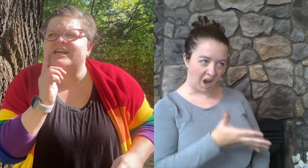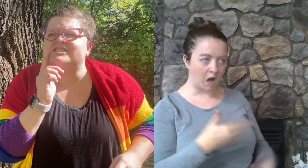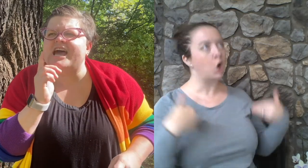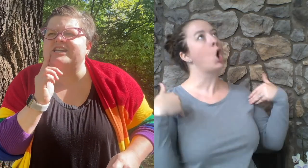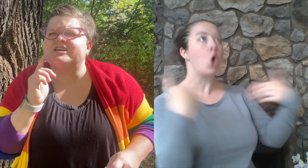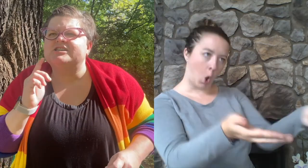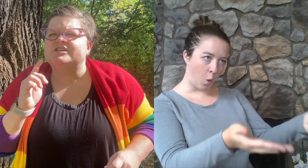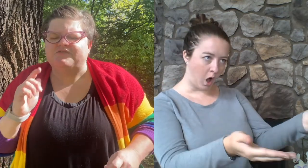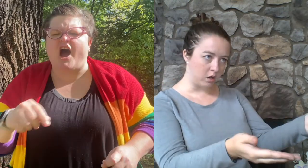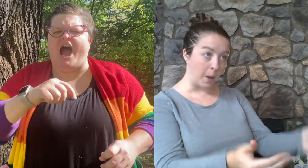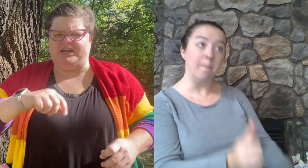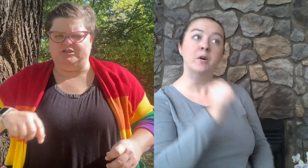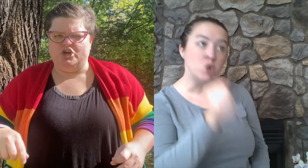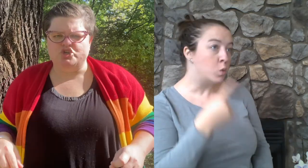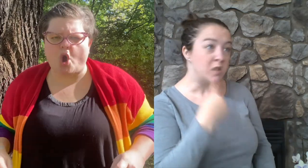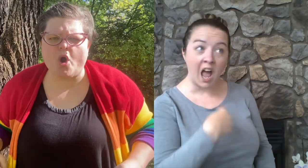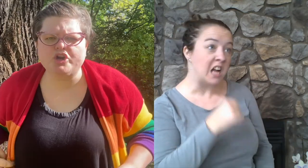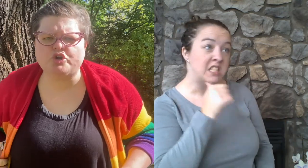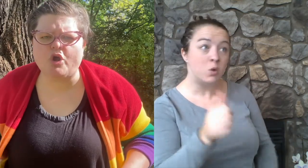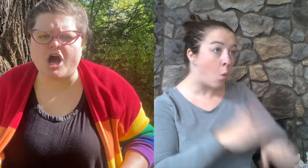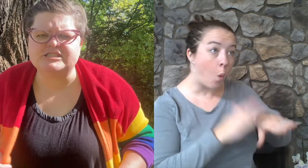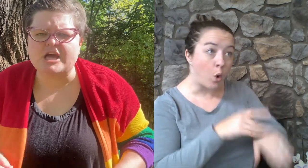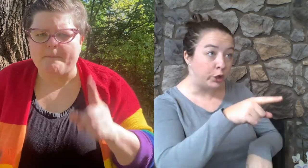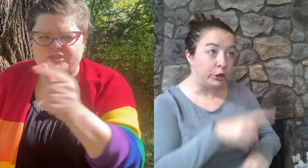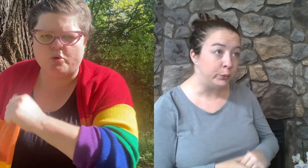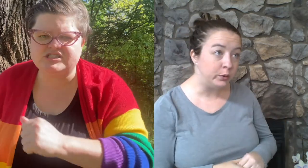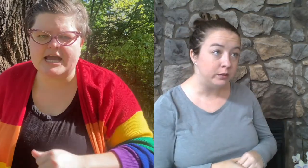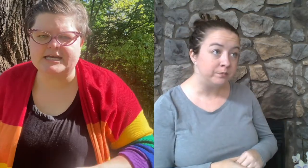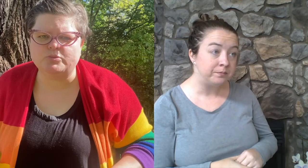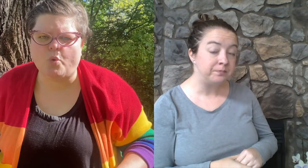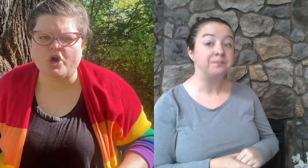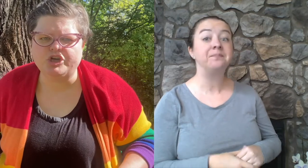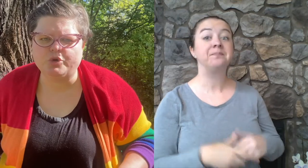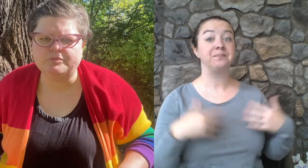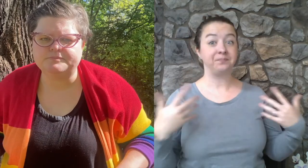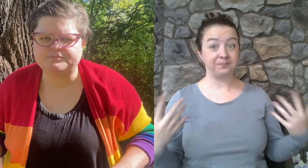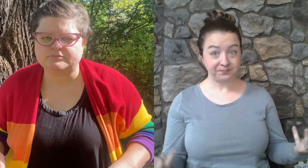and said, fine, go on across, but don't say I didn't